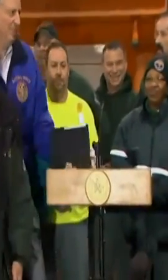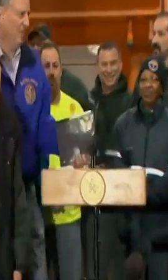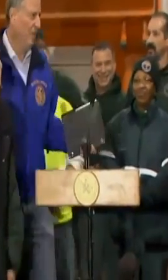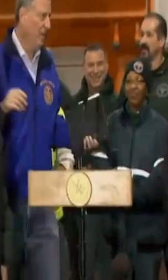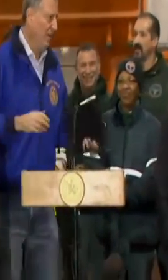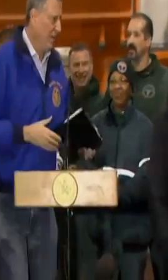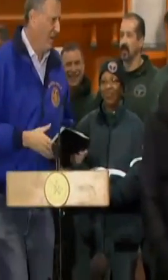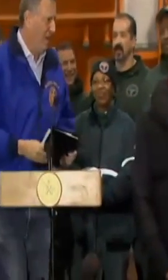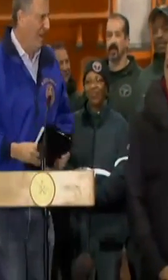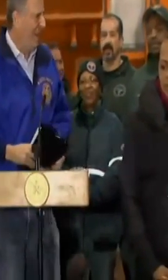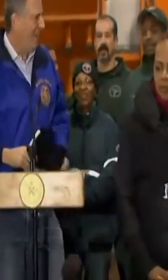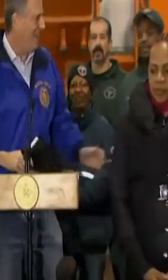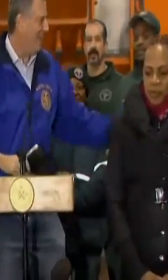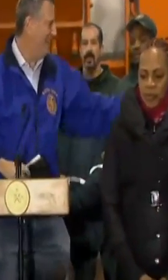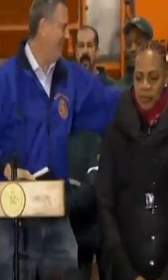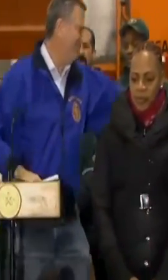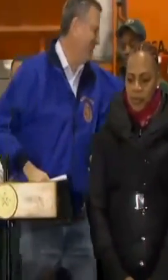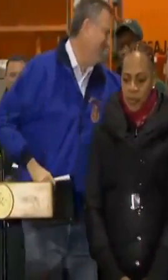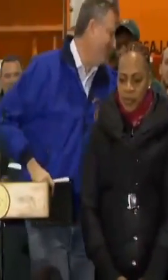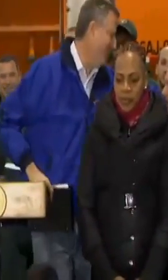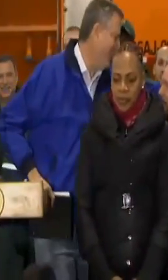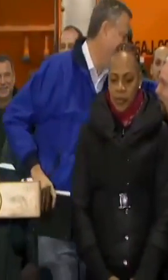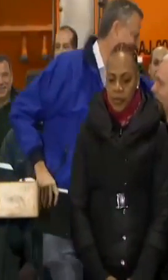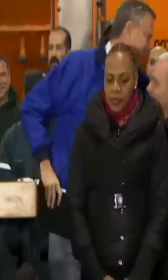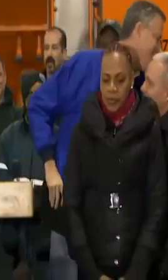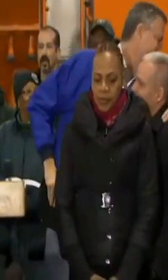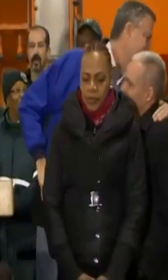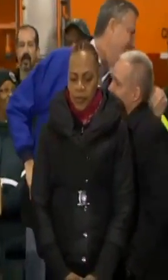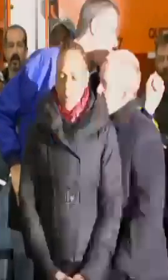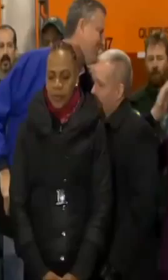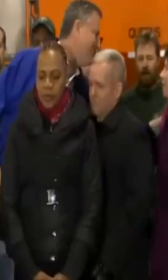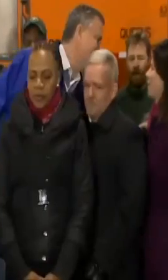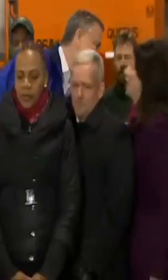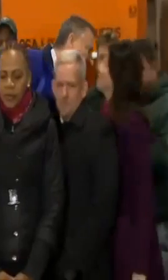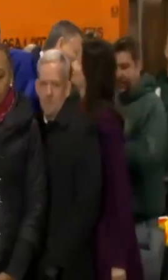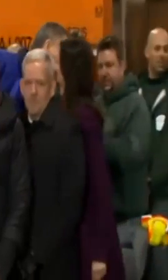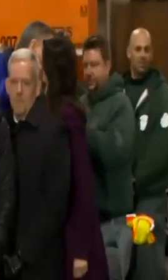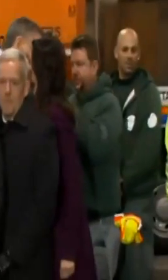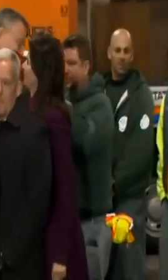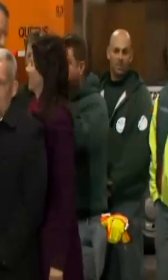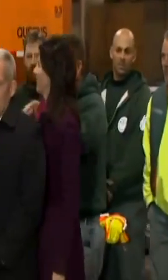Go ahead. Hey guys, good to see you.